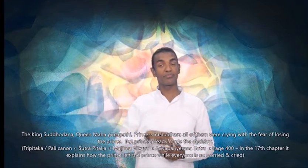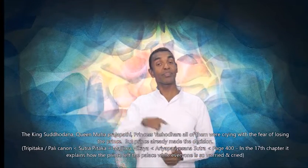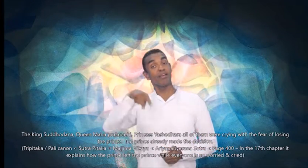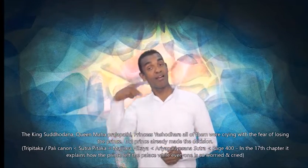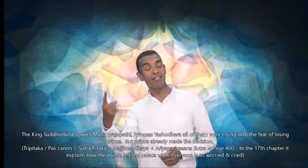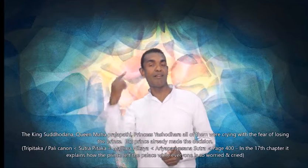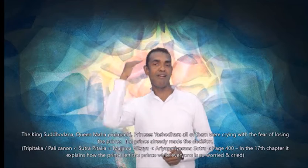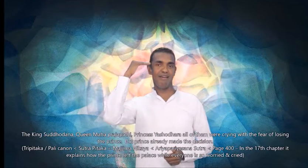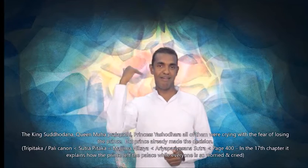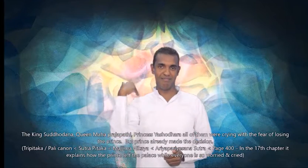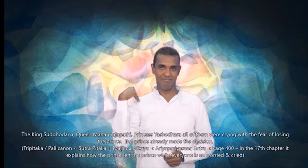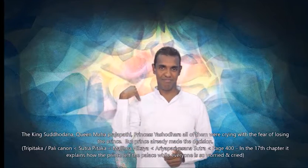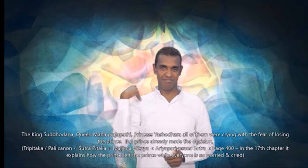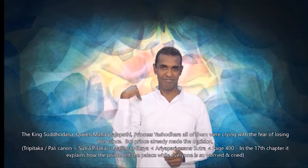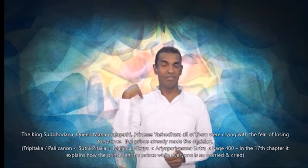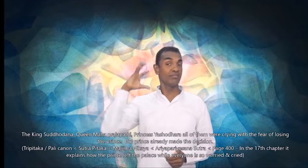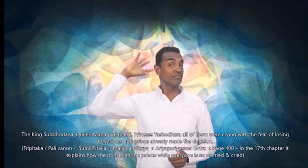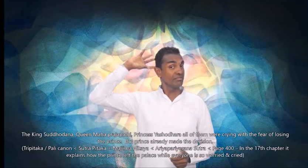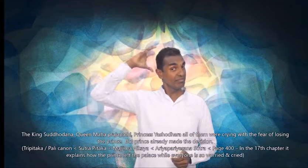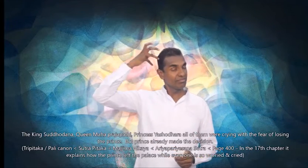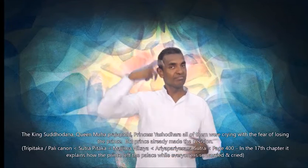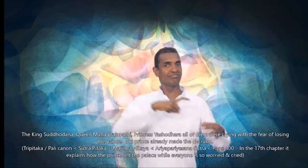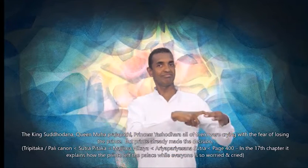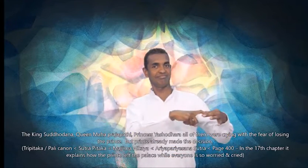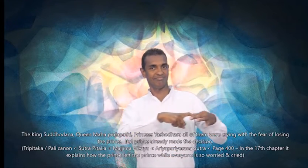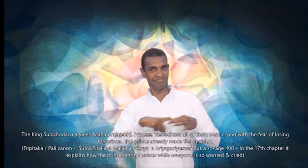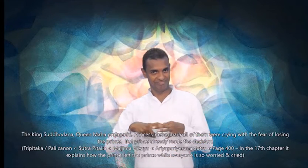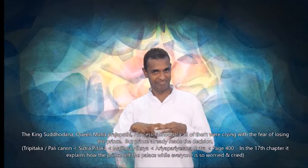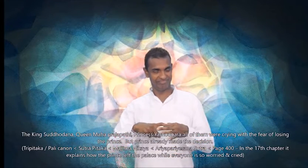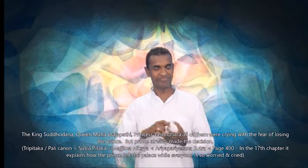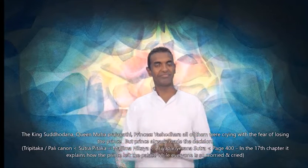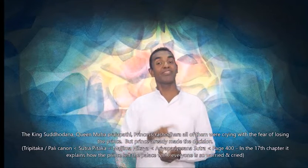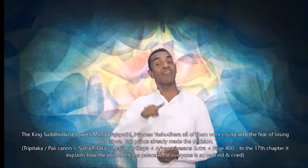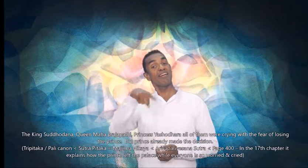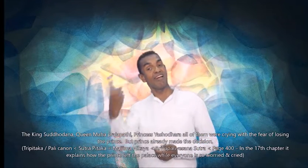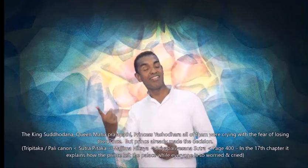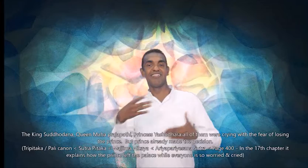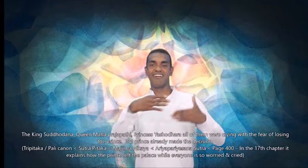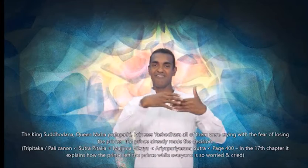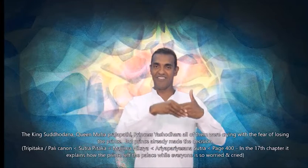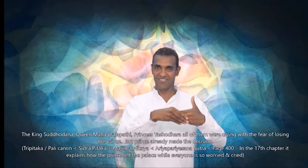were crying with the fear of losing the prince. But Prince already made the decision.